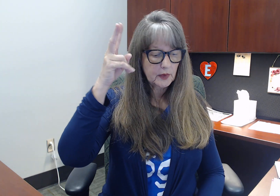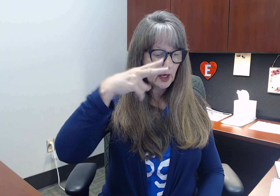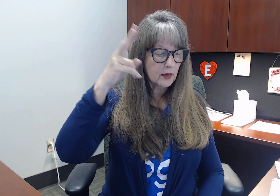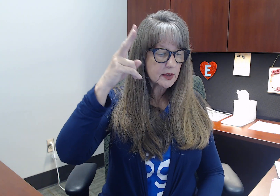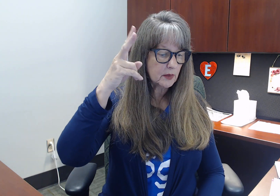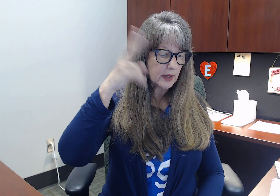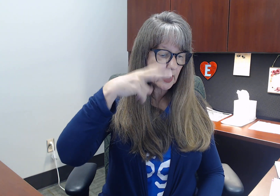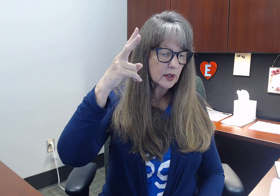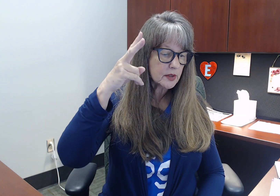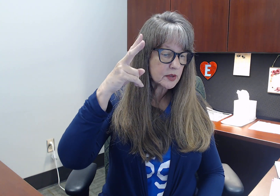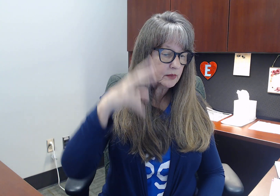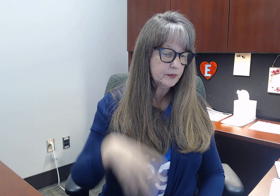Careless, they were careless.